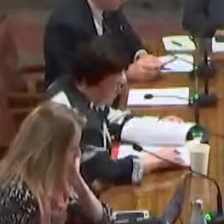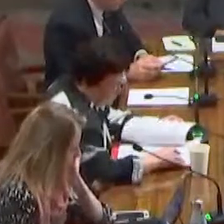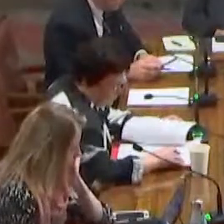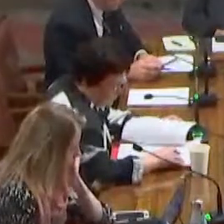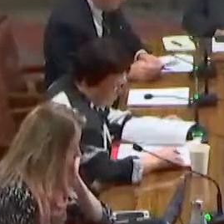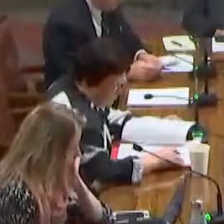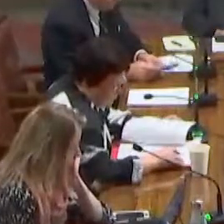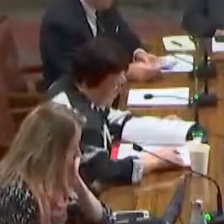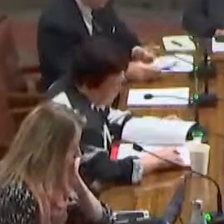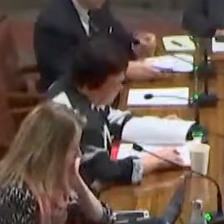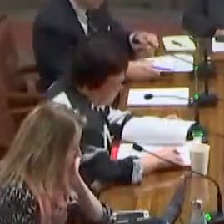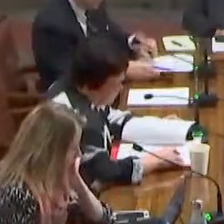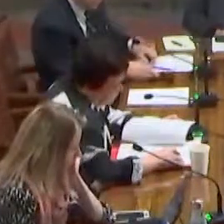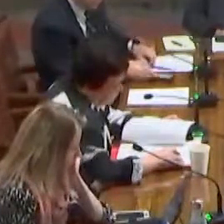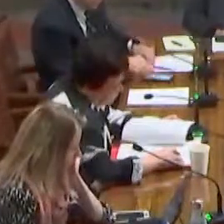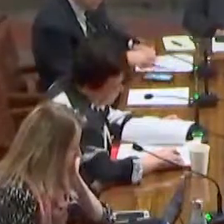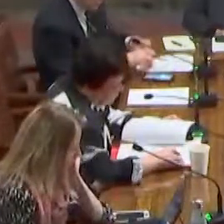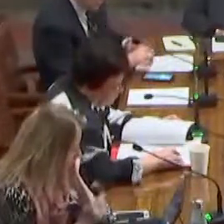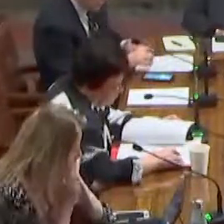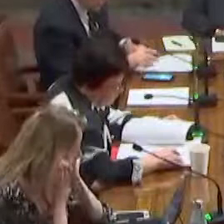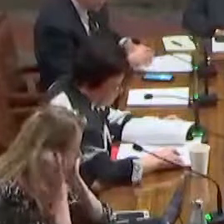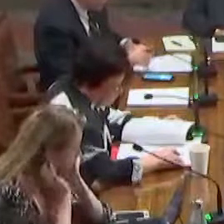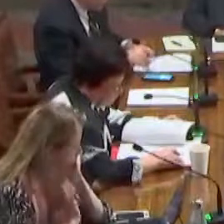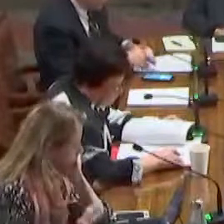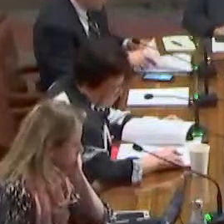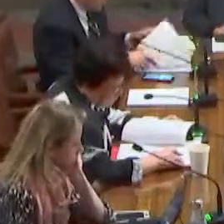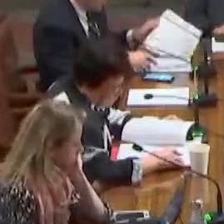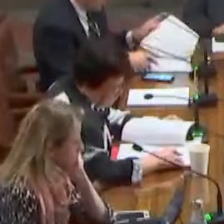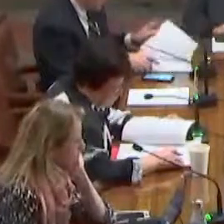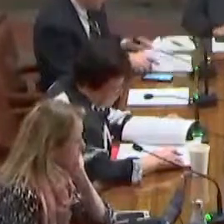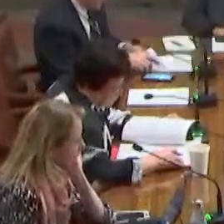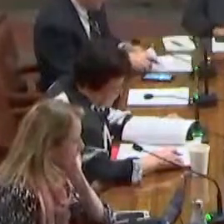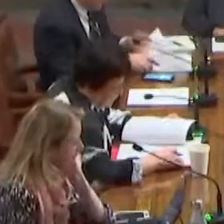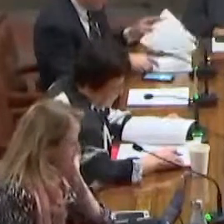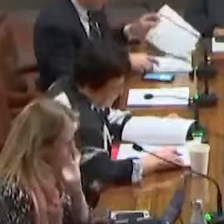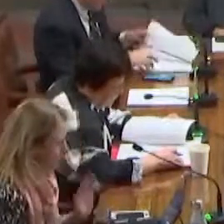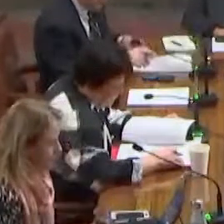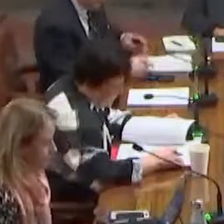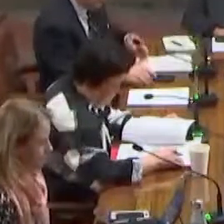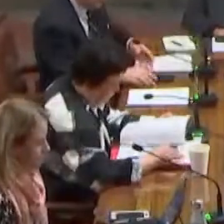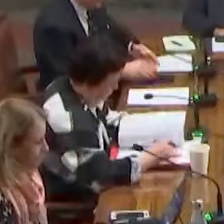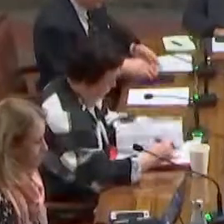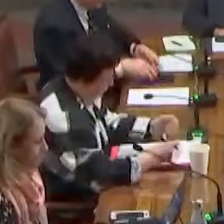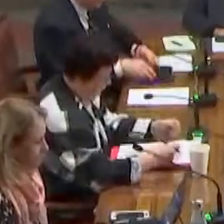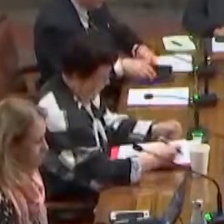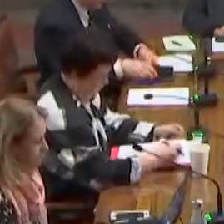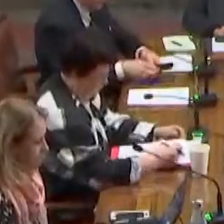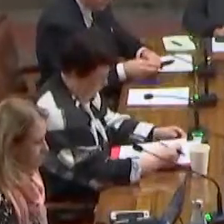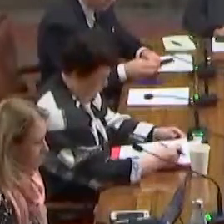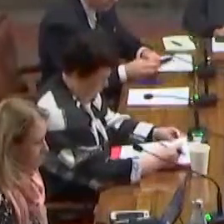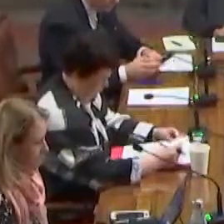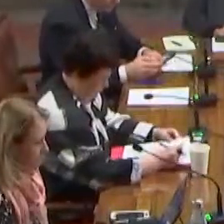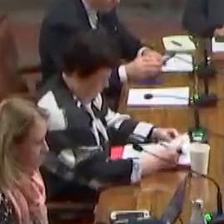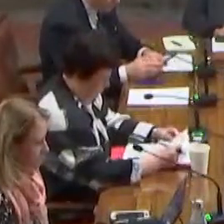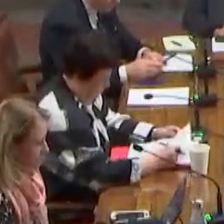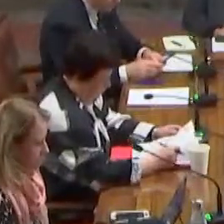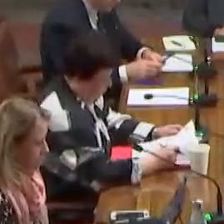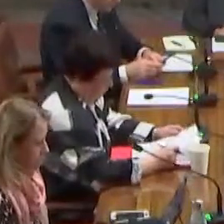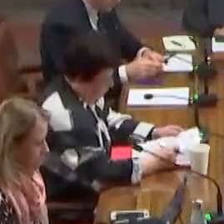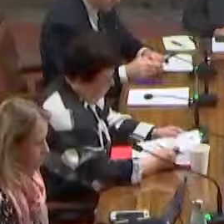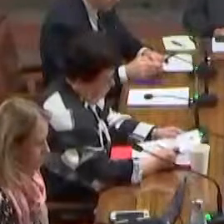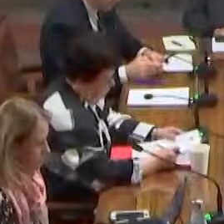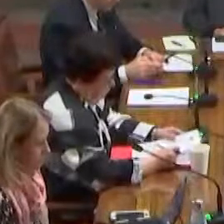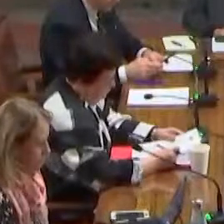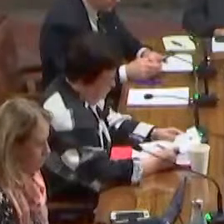other conversation? No other conversation. All those in favor signify by saying aye. Aye. Opposers, nay. All right, that gets us back to